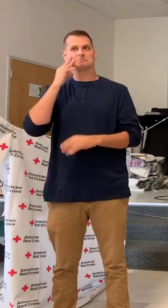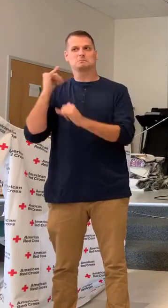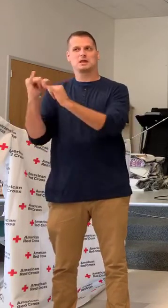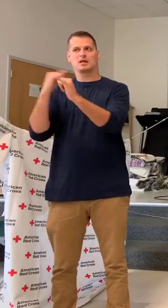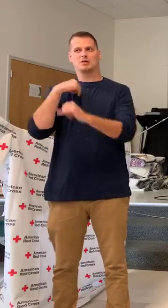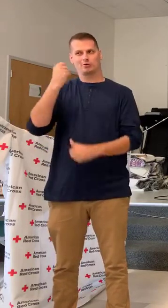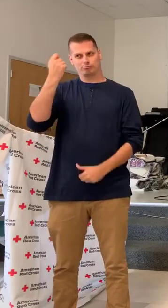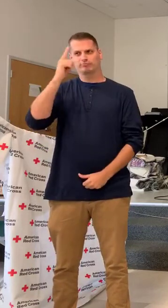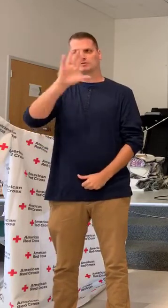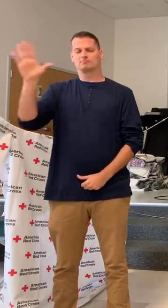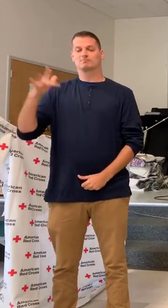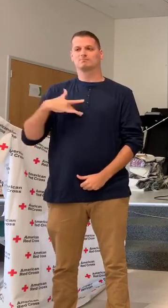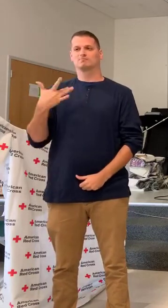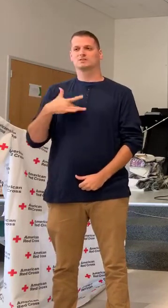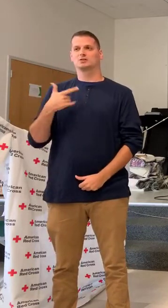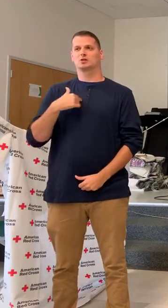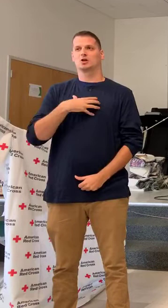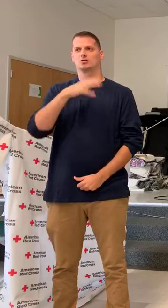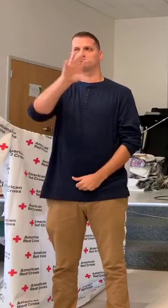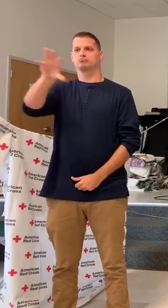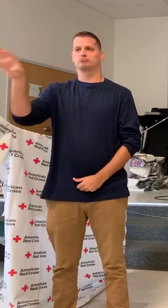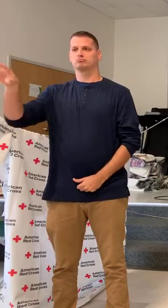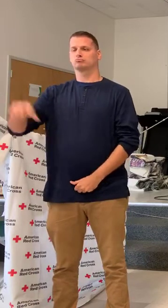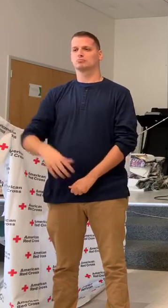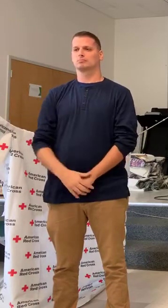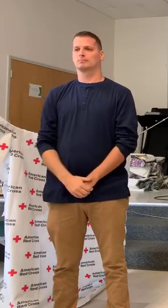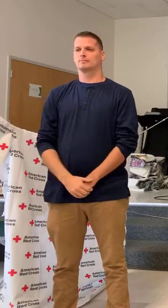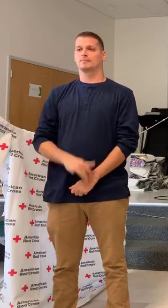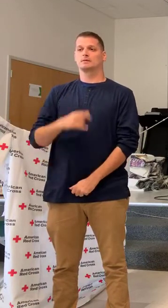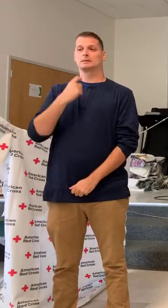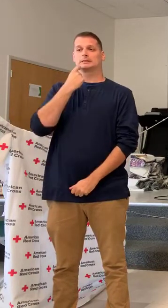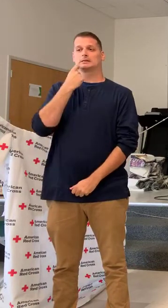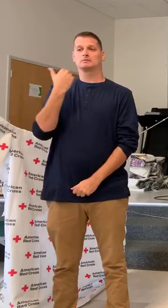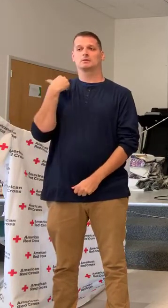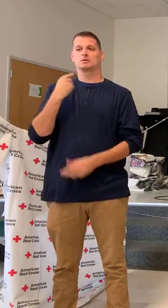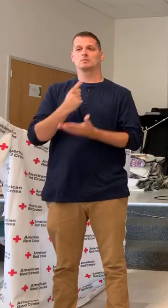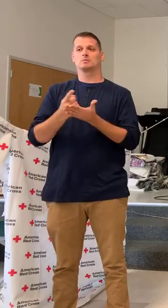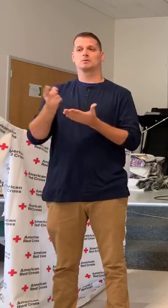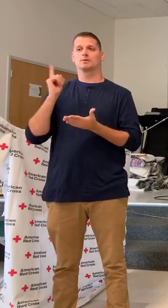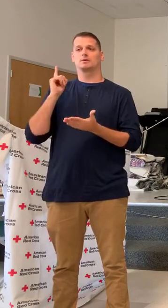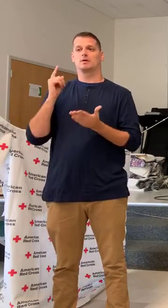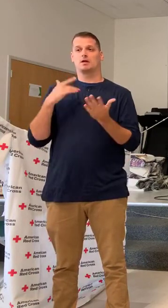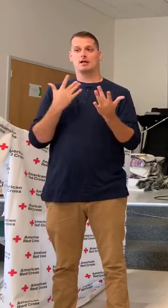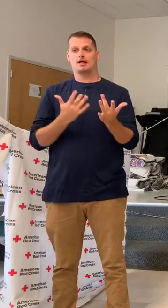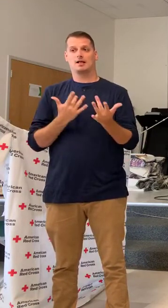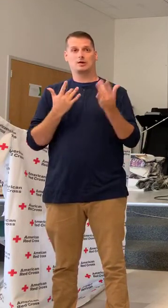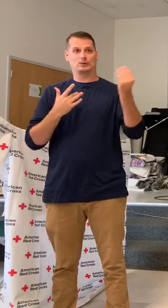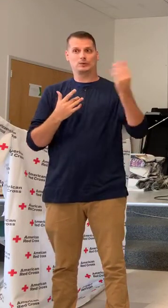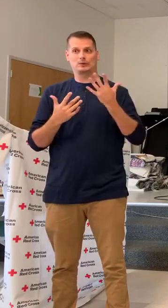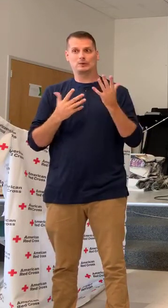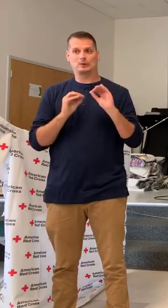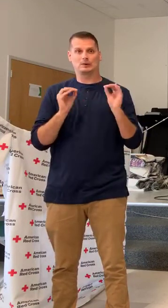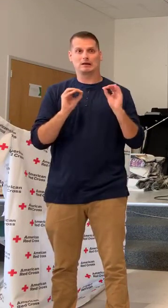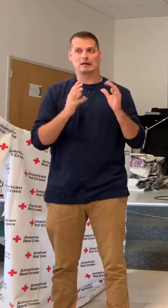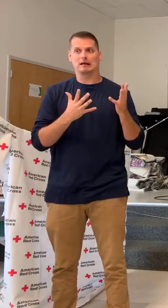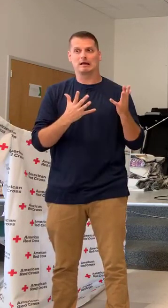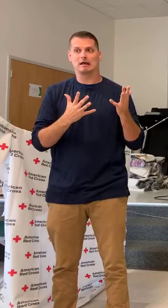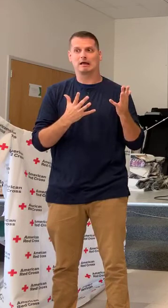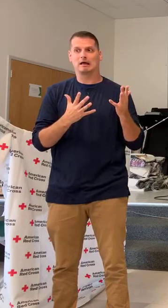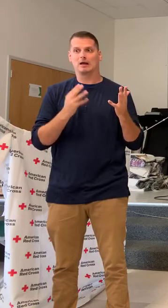I also understand that this has kind of been a waiting period for everyone, waiting to get more information, waiting to get back on your property, waiting to get